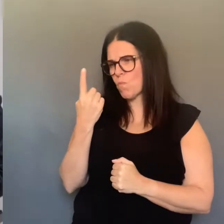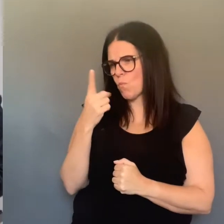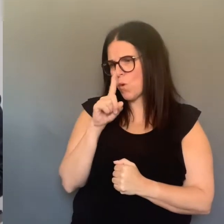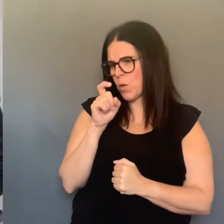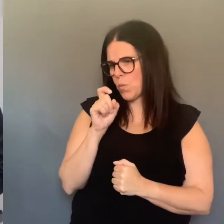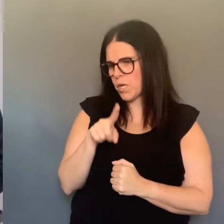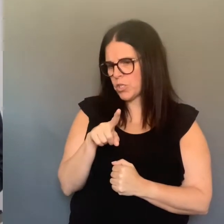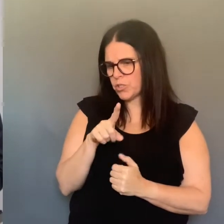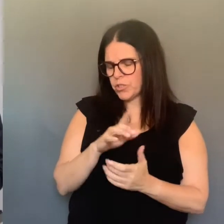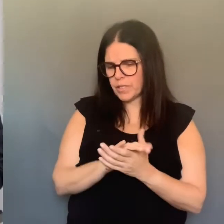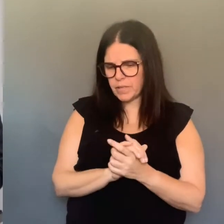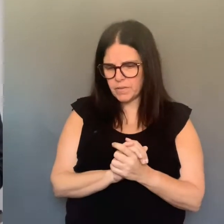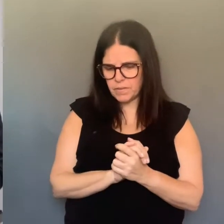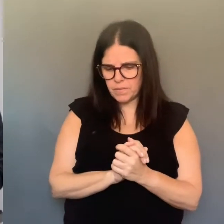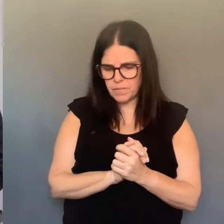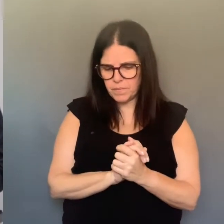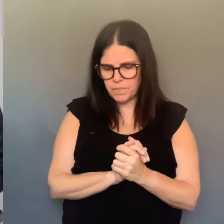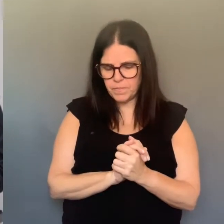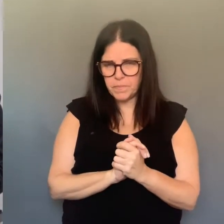Any other questions?